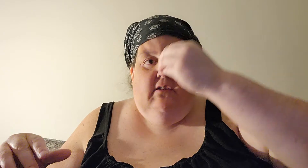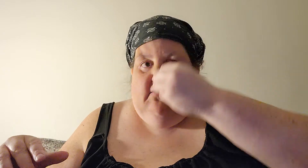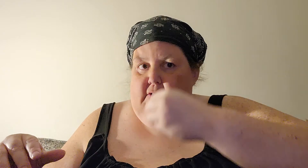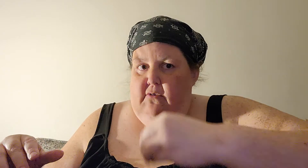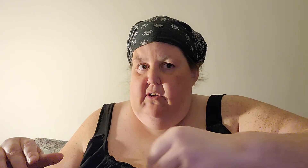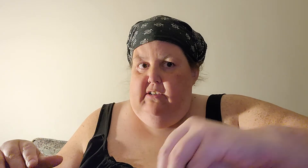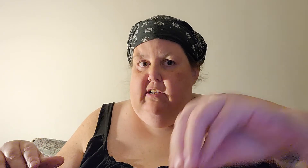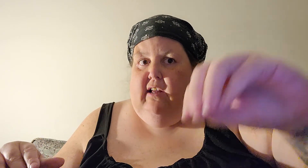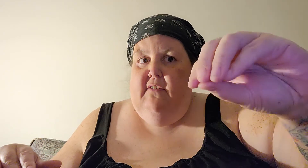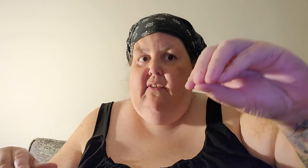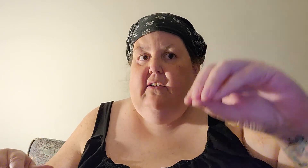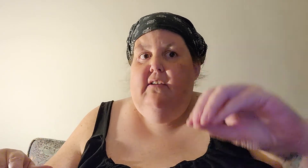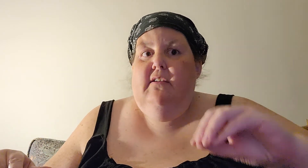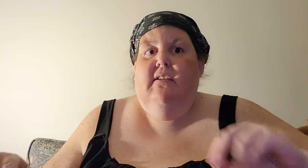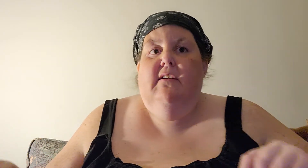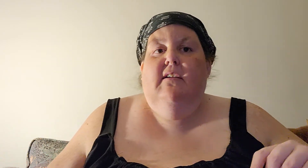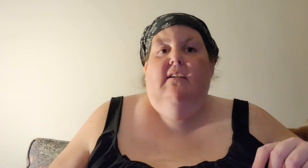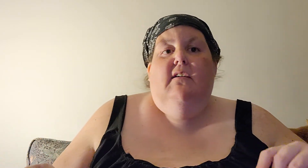So there's the elephant.